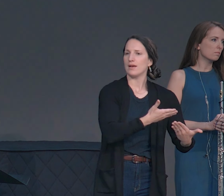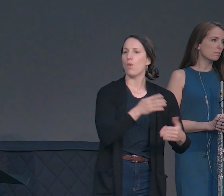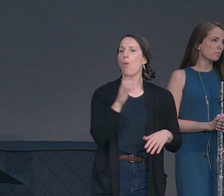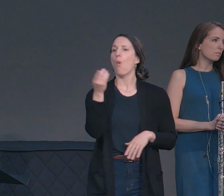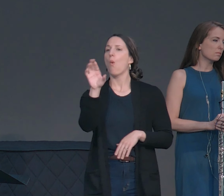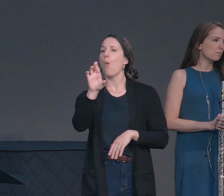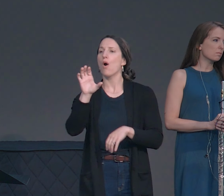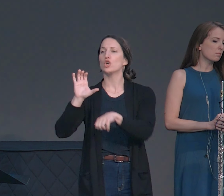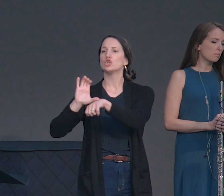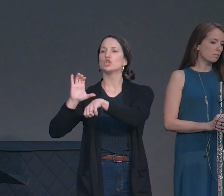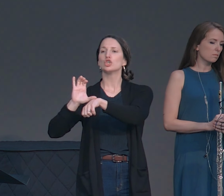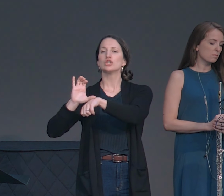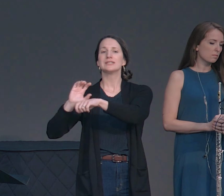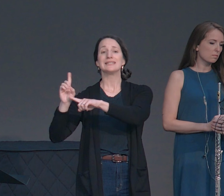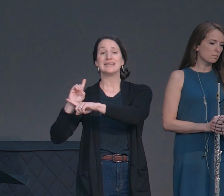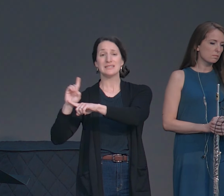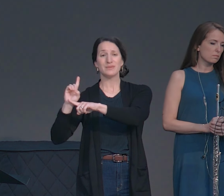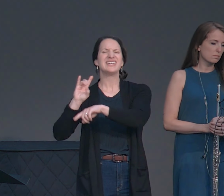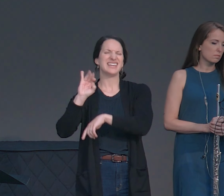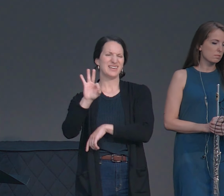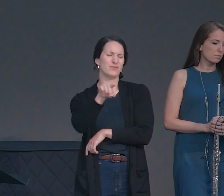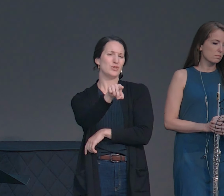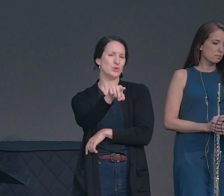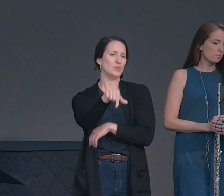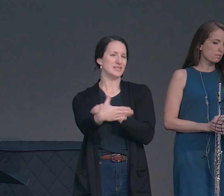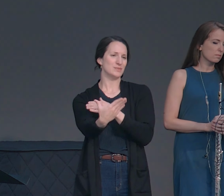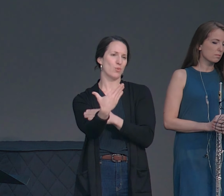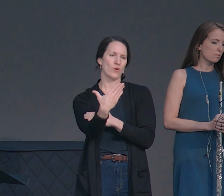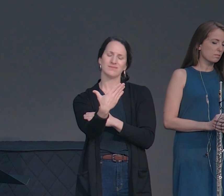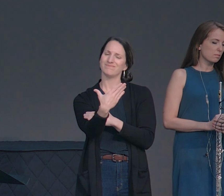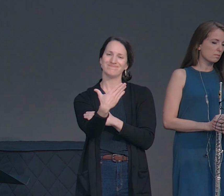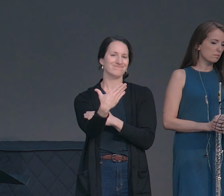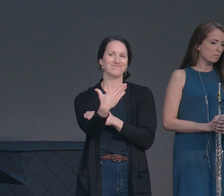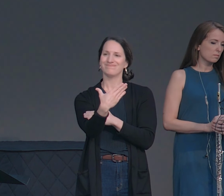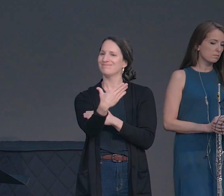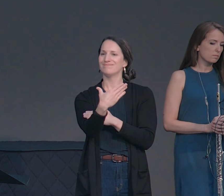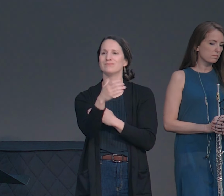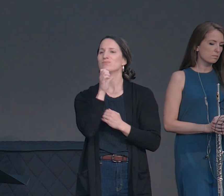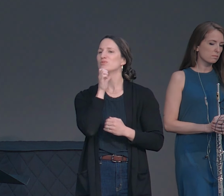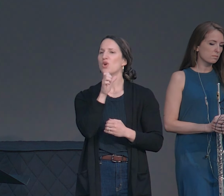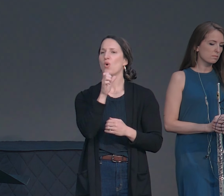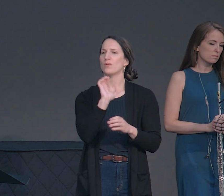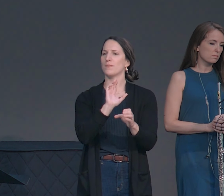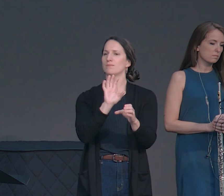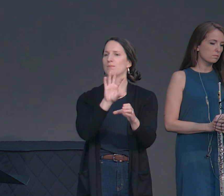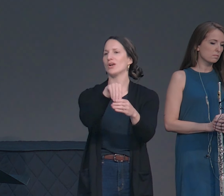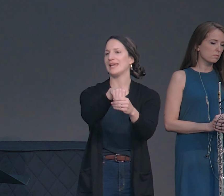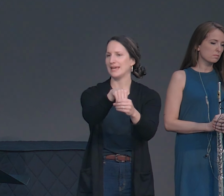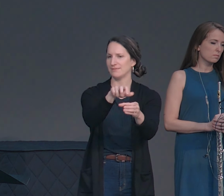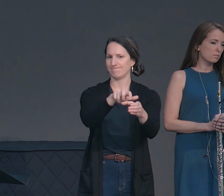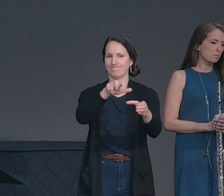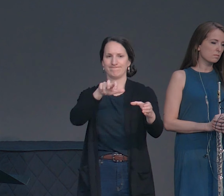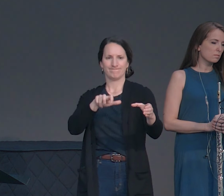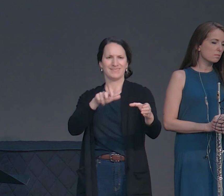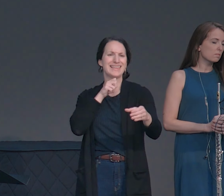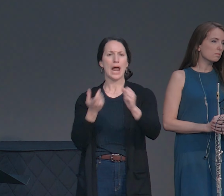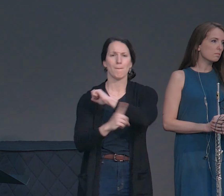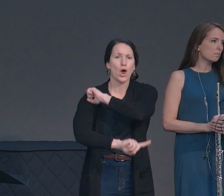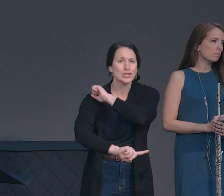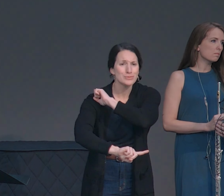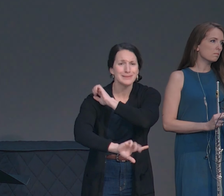another church? Well, if that's you this morning, then you should not take the juice and the cracker. And that's not a punishment for